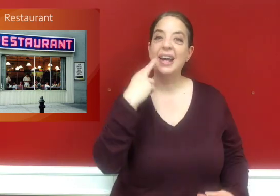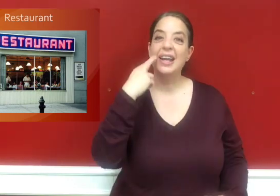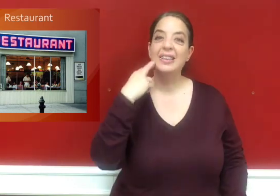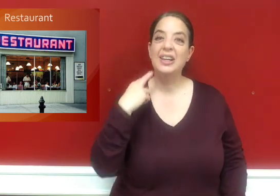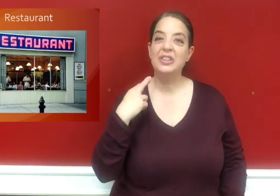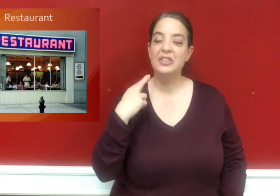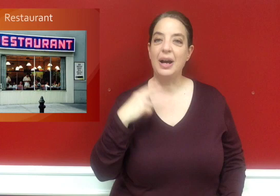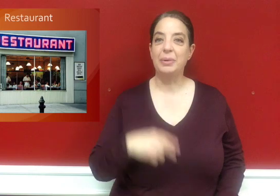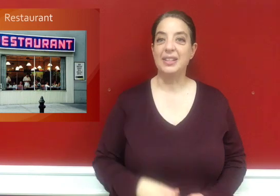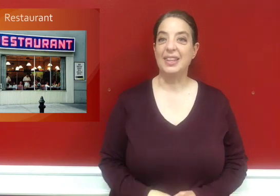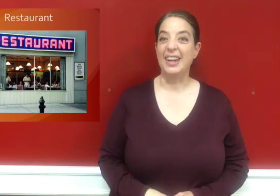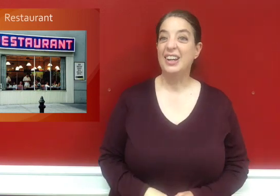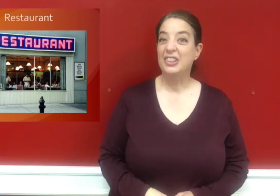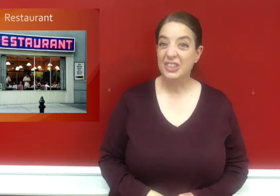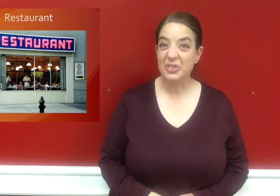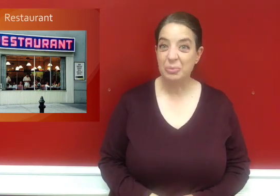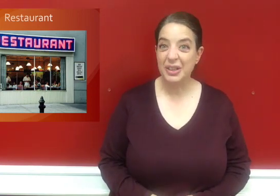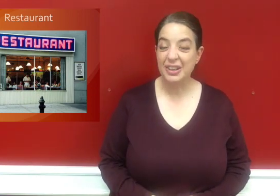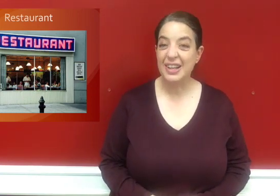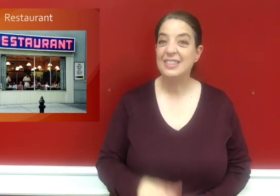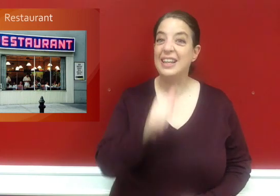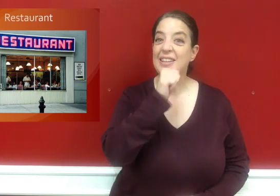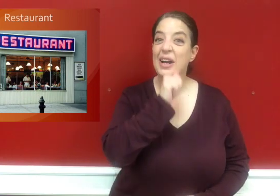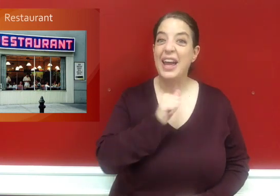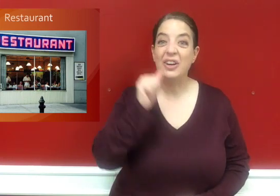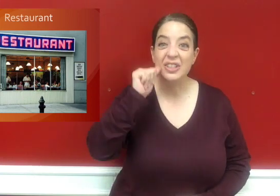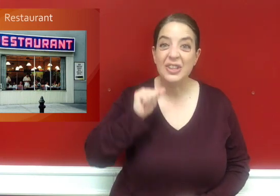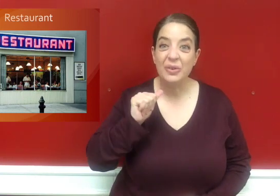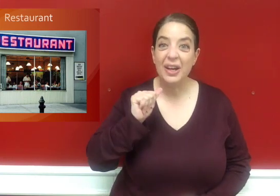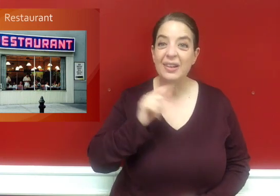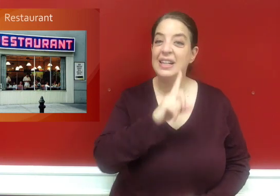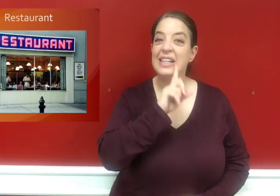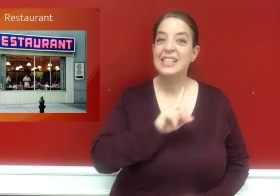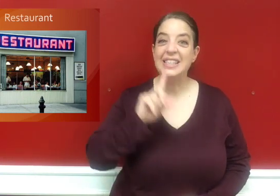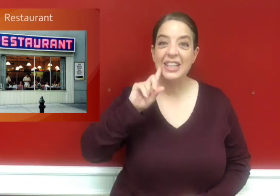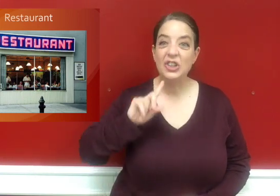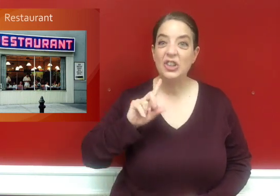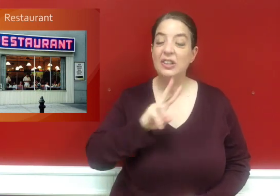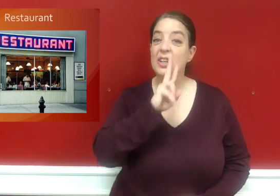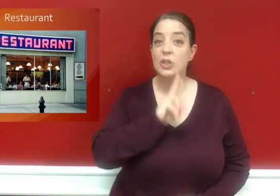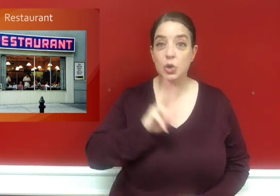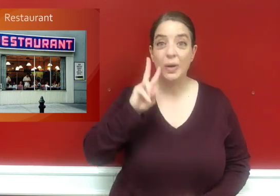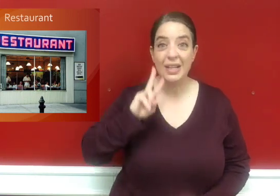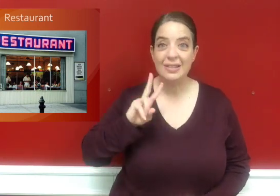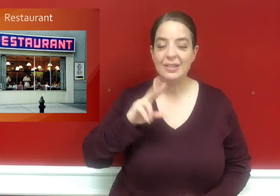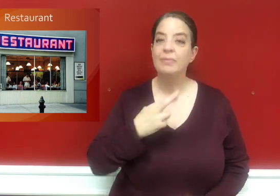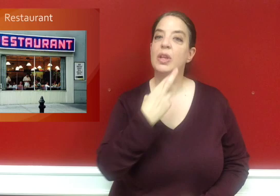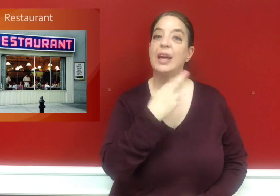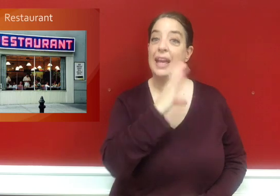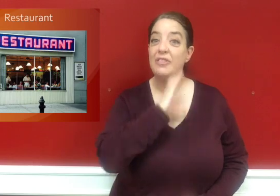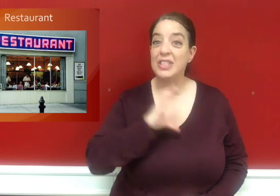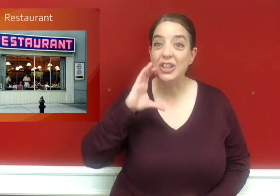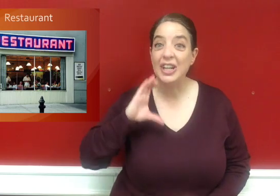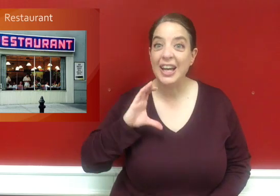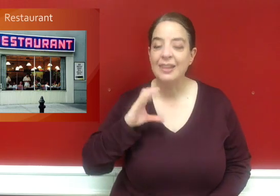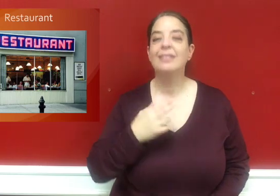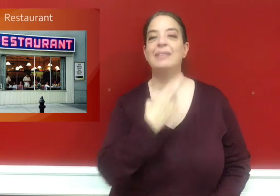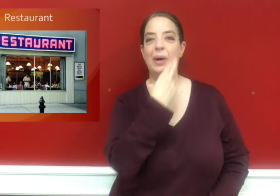and then on your dominant side. Looks familiar, doesn't it? Arizona, single, twins, cafeteria. Now we're